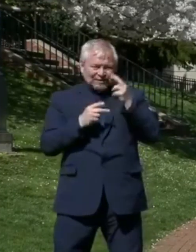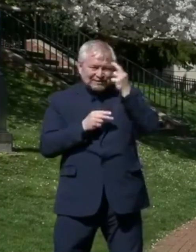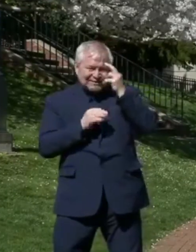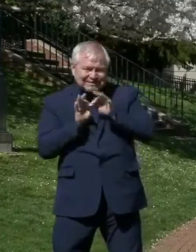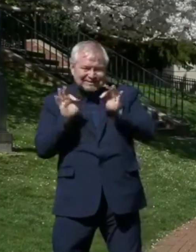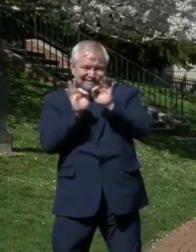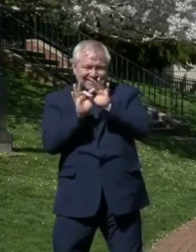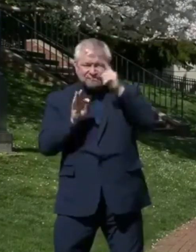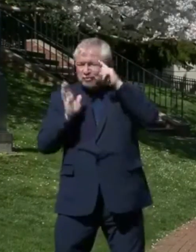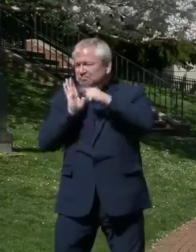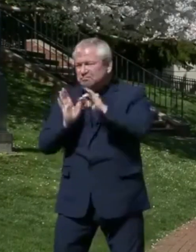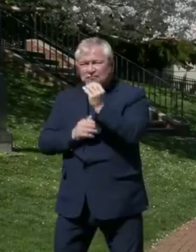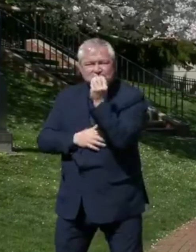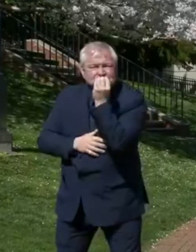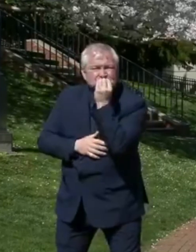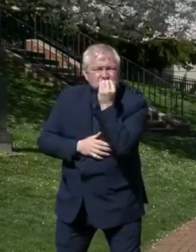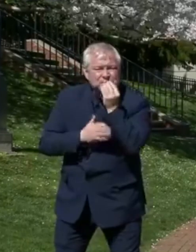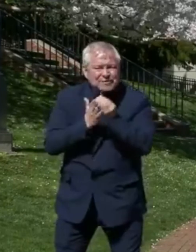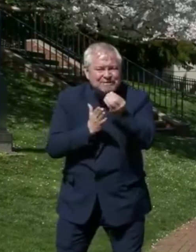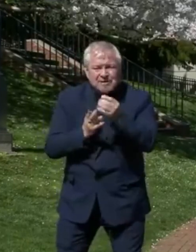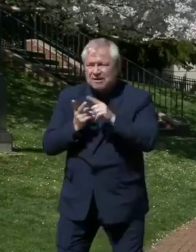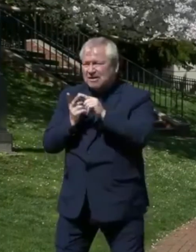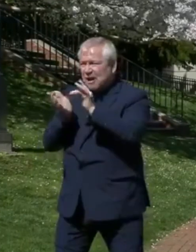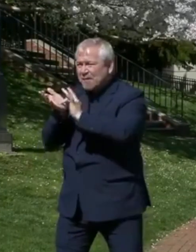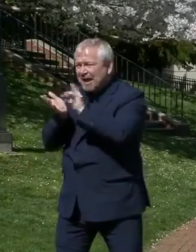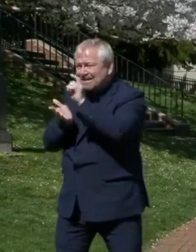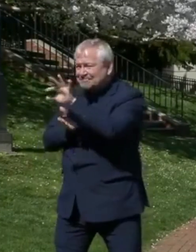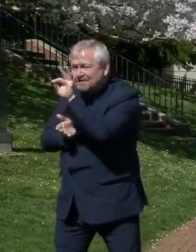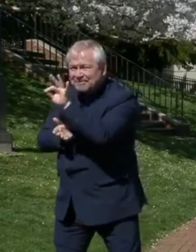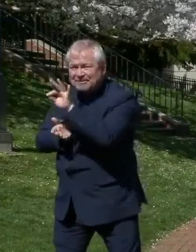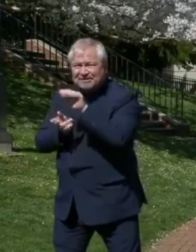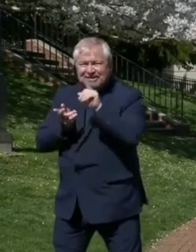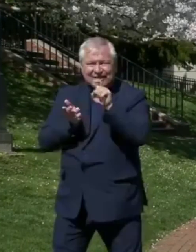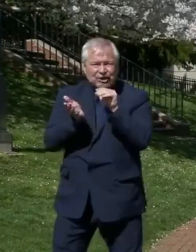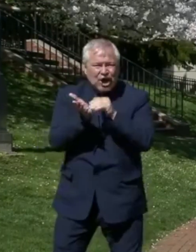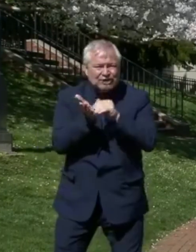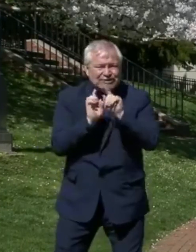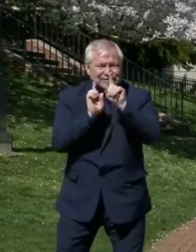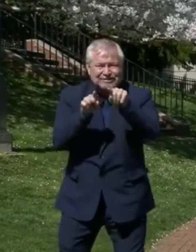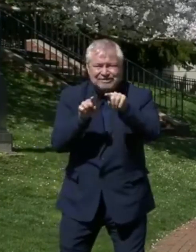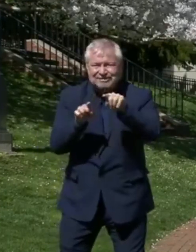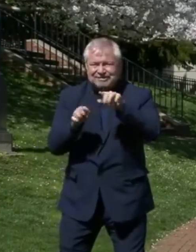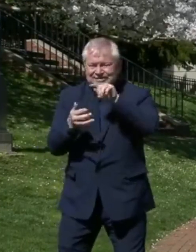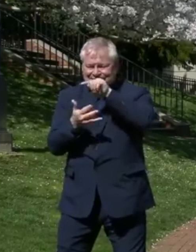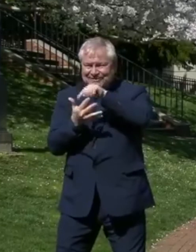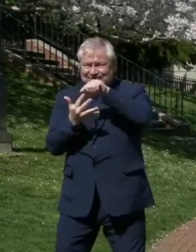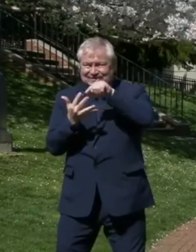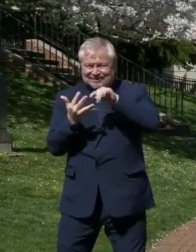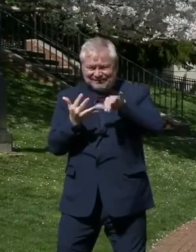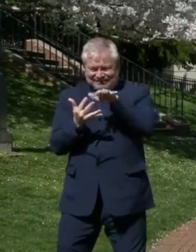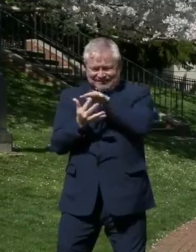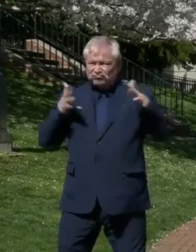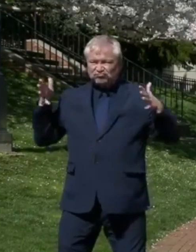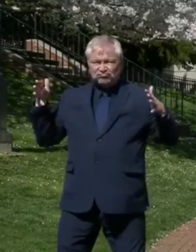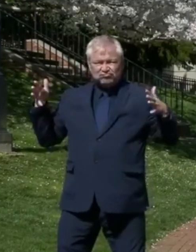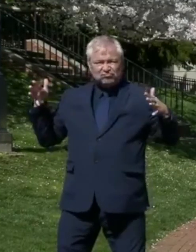food or medicine, seeking urgent medical attention, or for other necessary purposes.